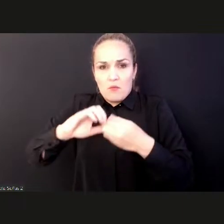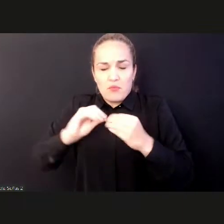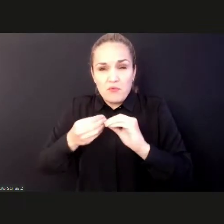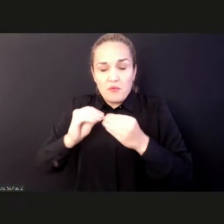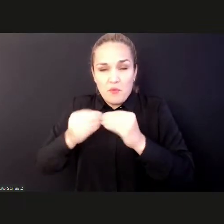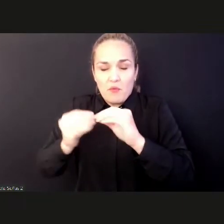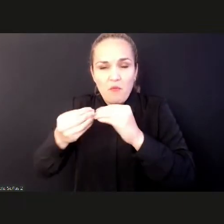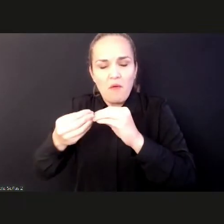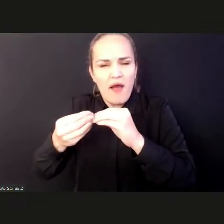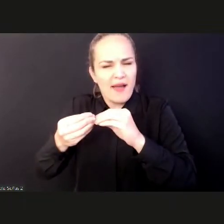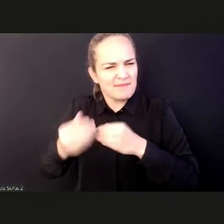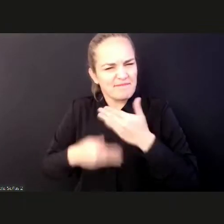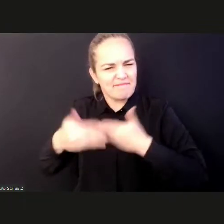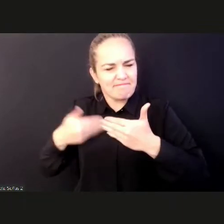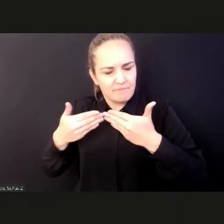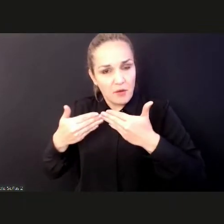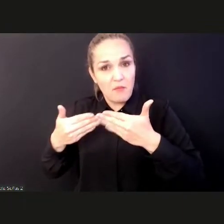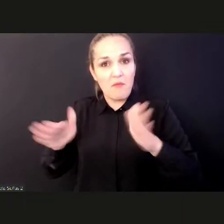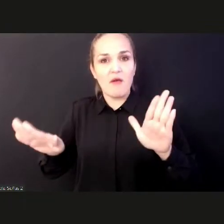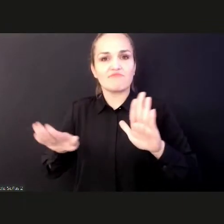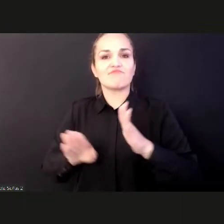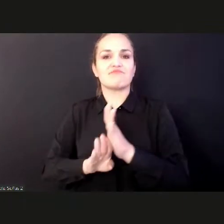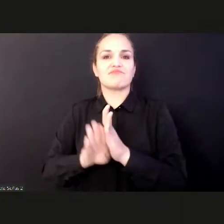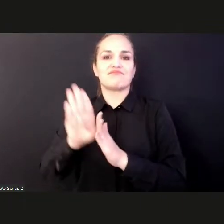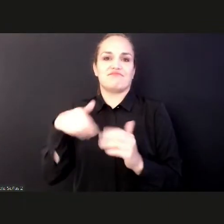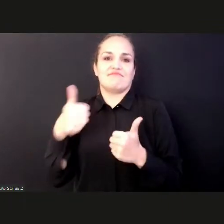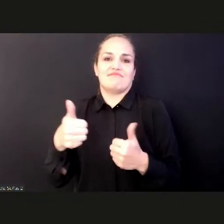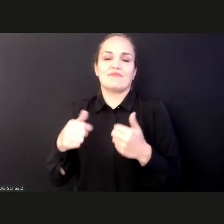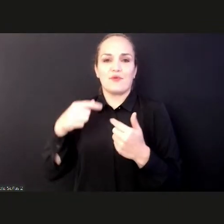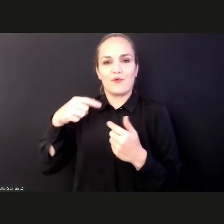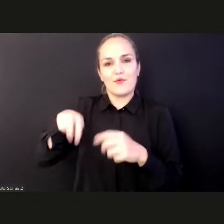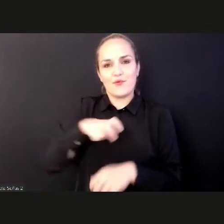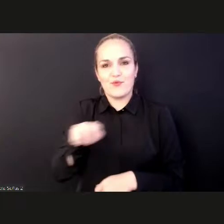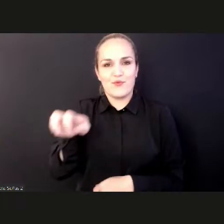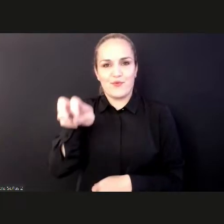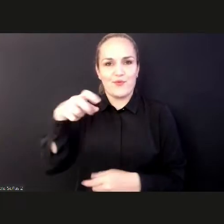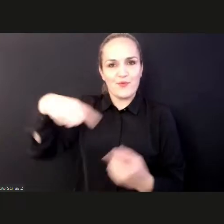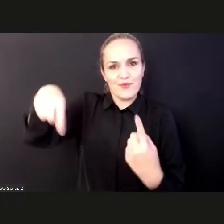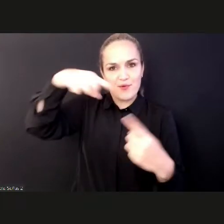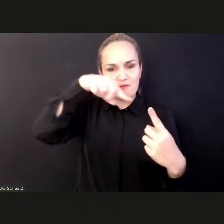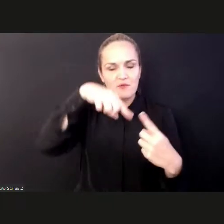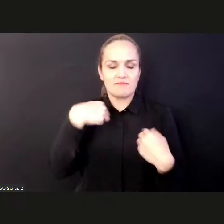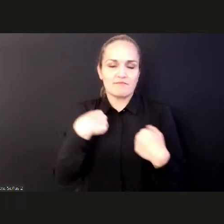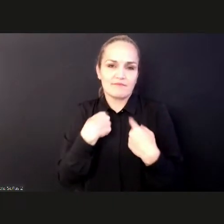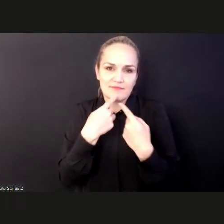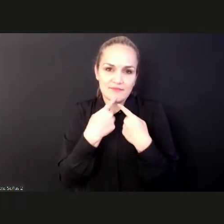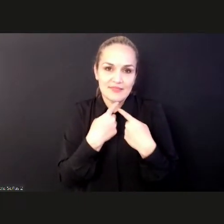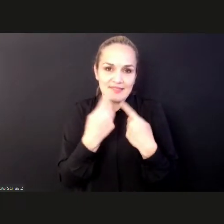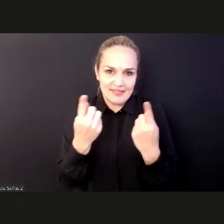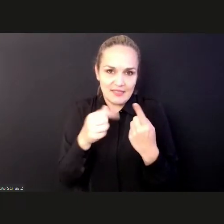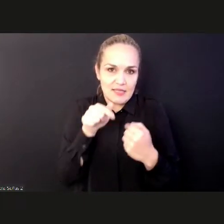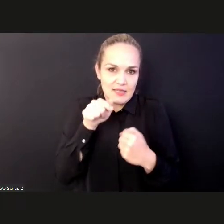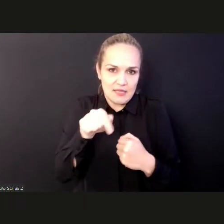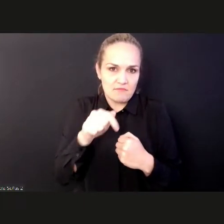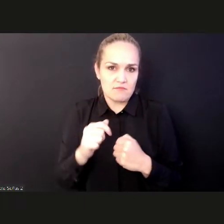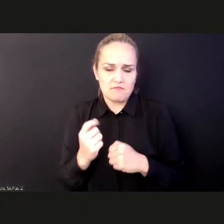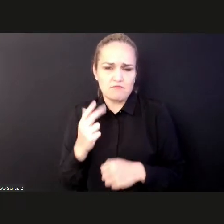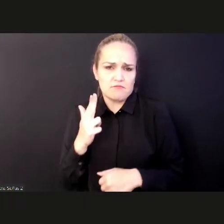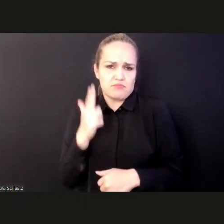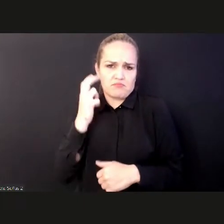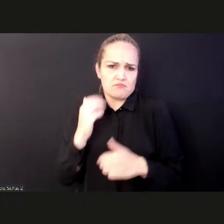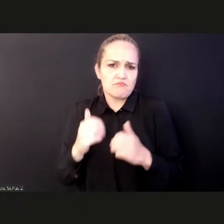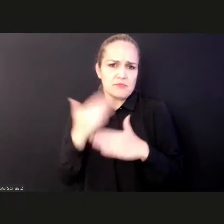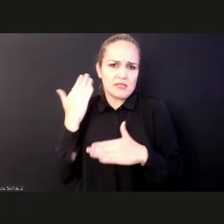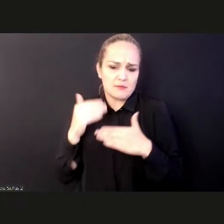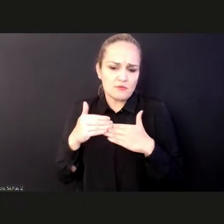This has kicked off, the main part that we're doing right now kicked off in May, and we're going to be launching a number